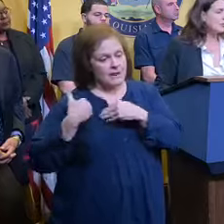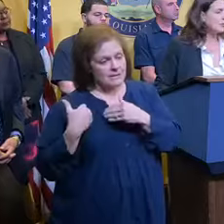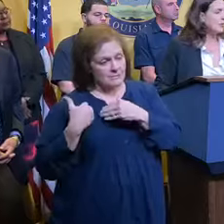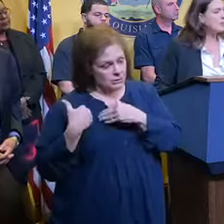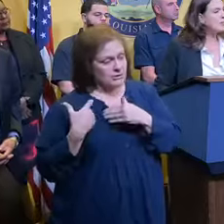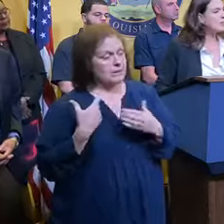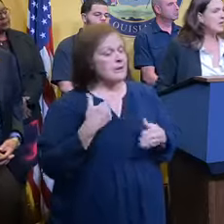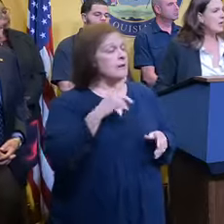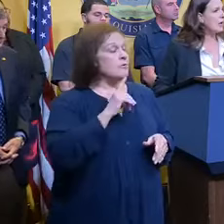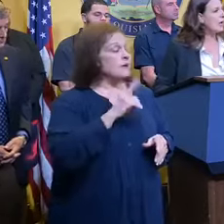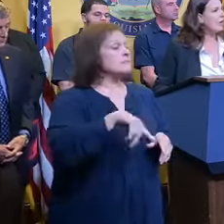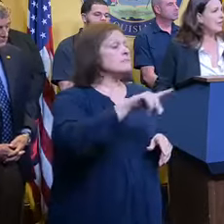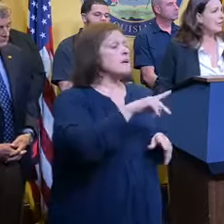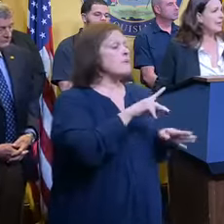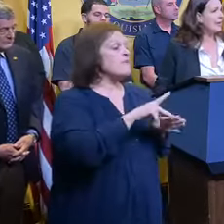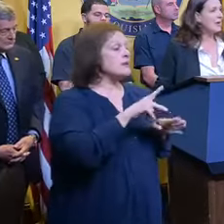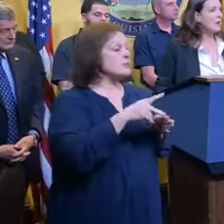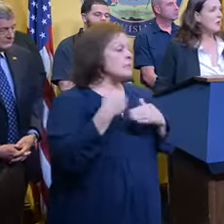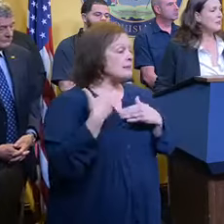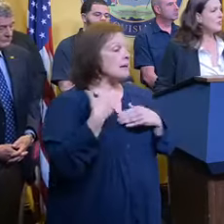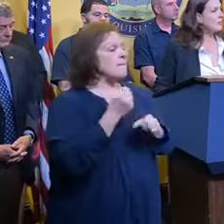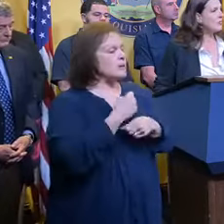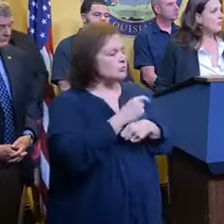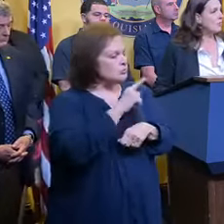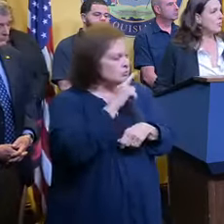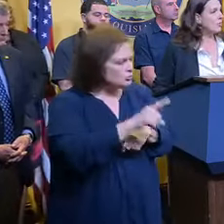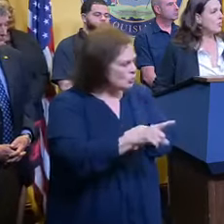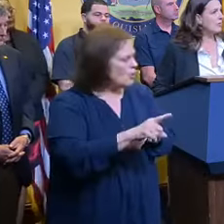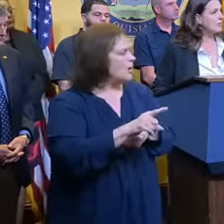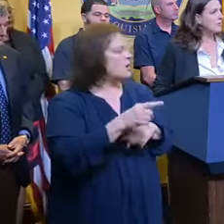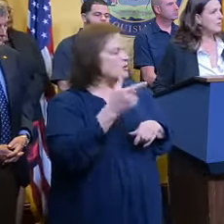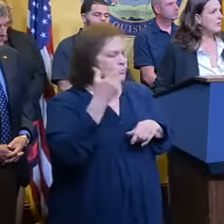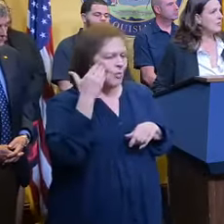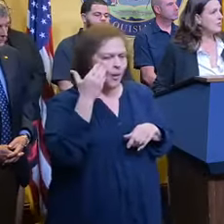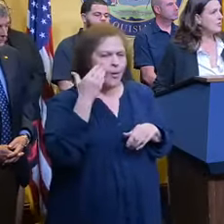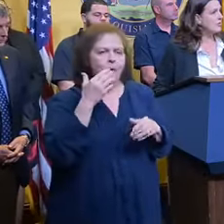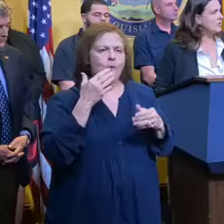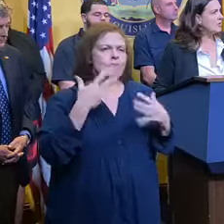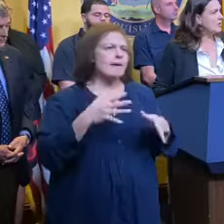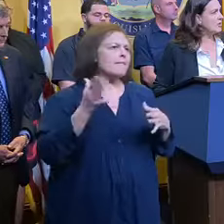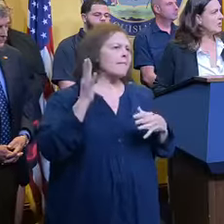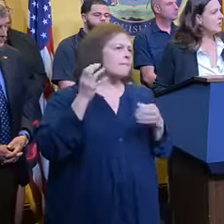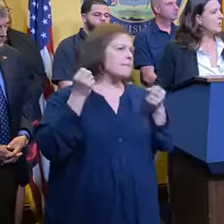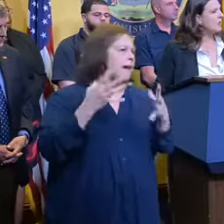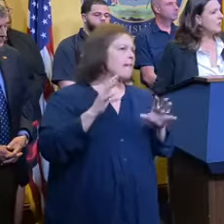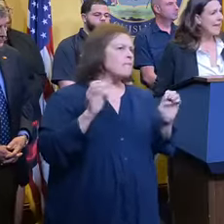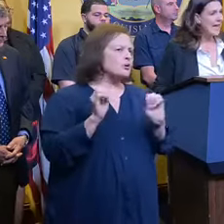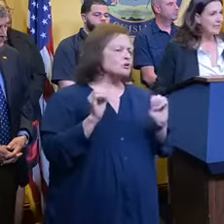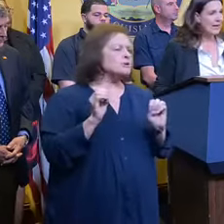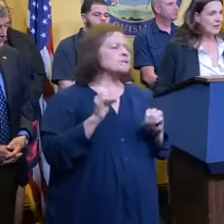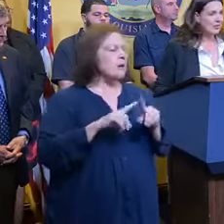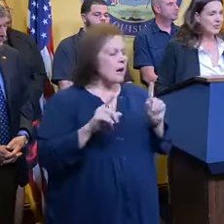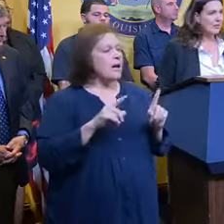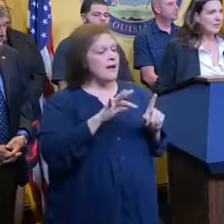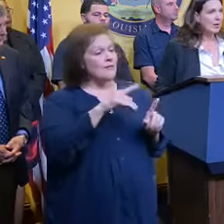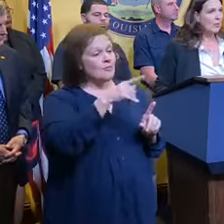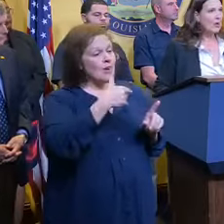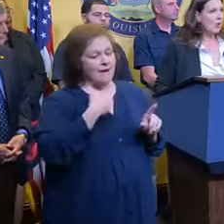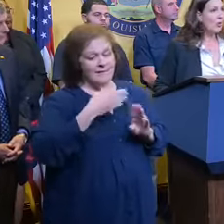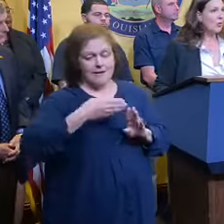personal responsibility, please check. We all know, again, we've done this drill before with other types of emergency situations. But if we have